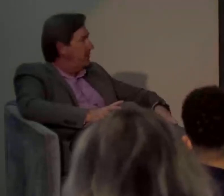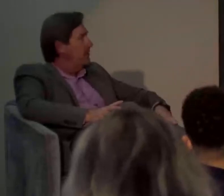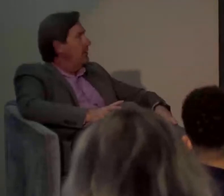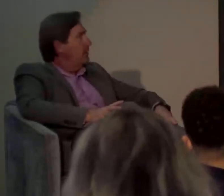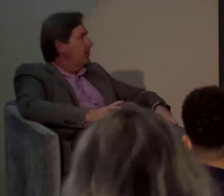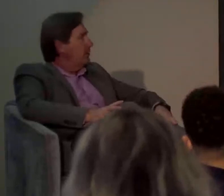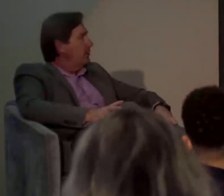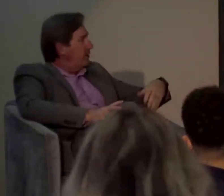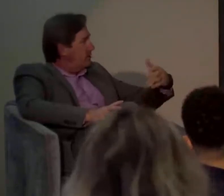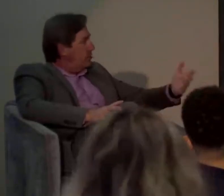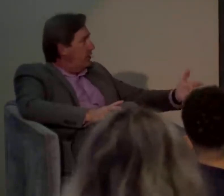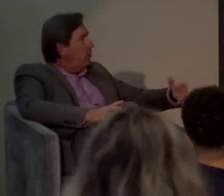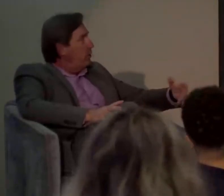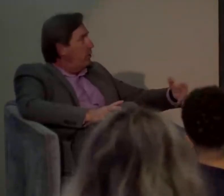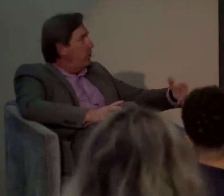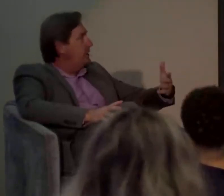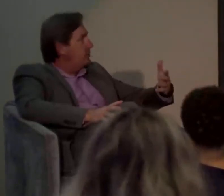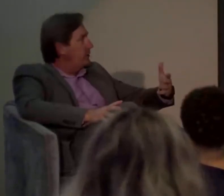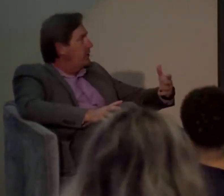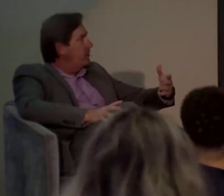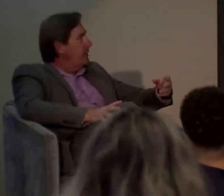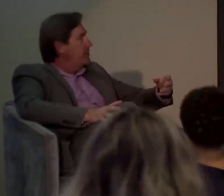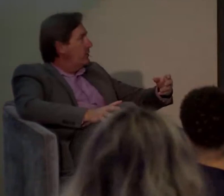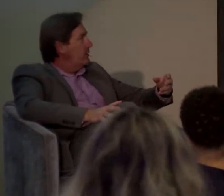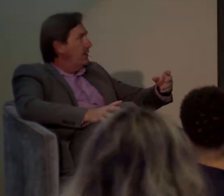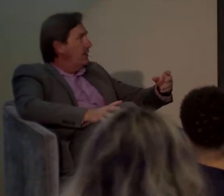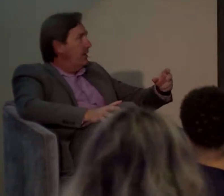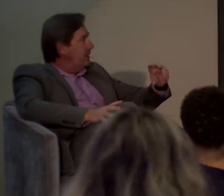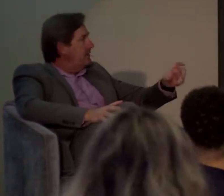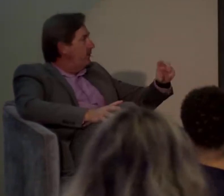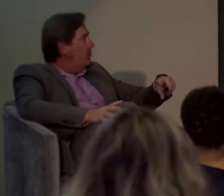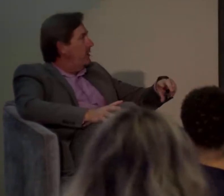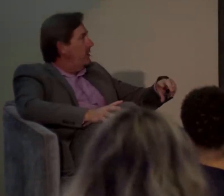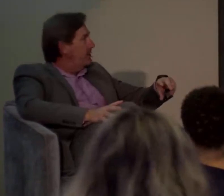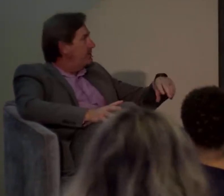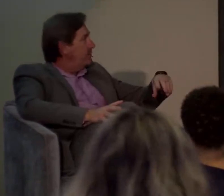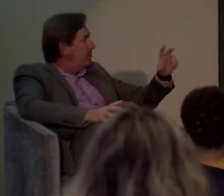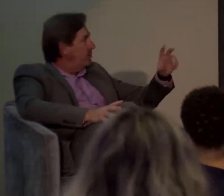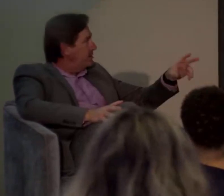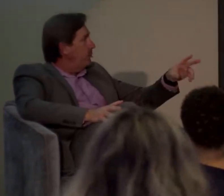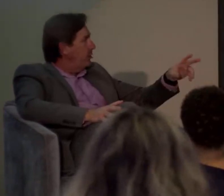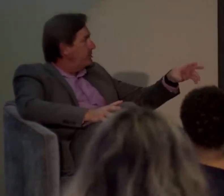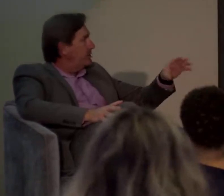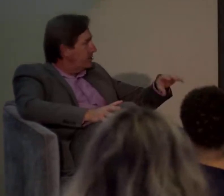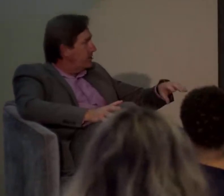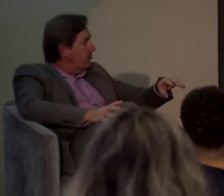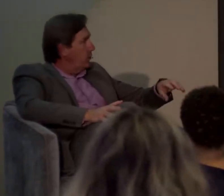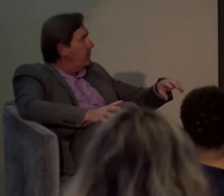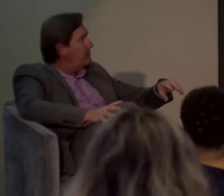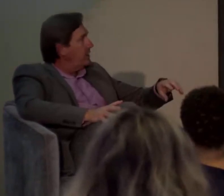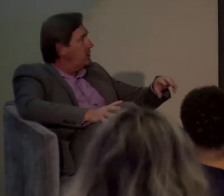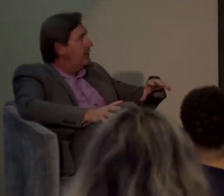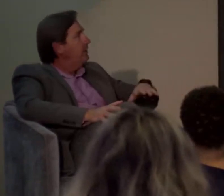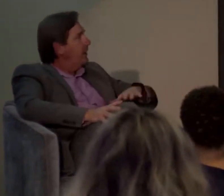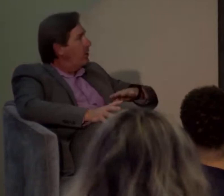about social inequality, etc. It's not like there's an easy formula that's been applied somewhere else and it's just going to work.